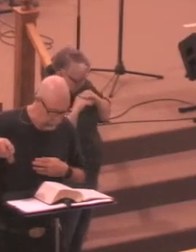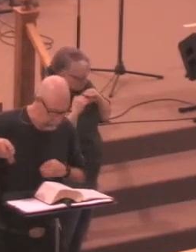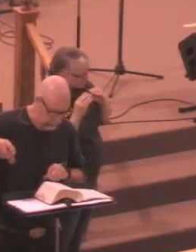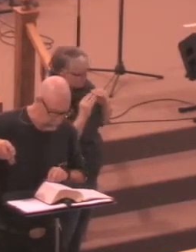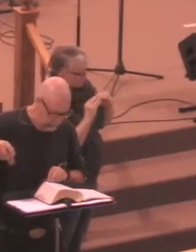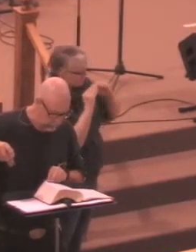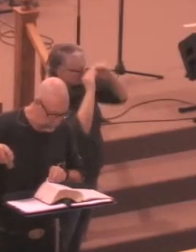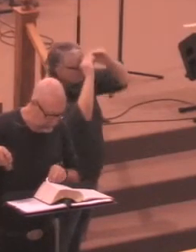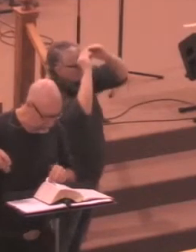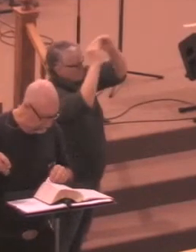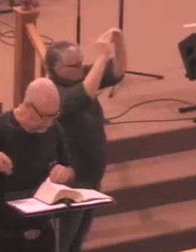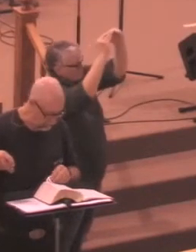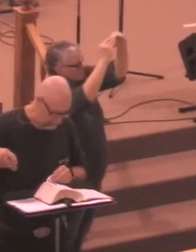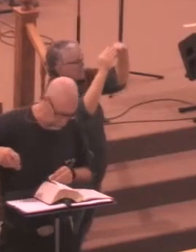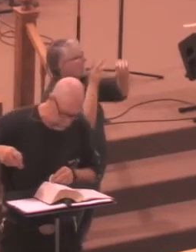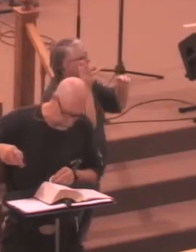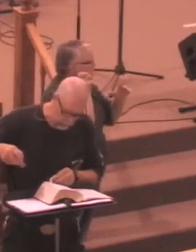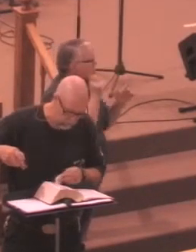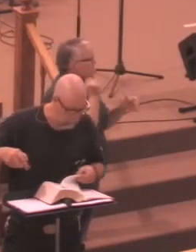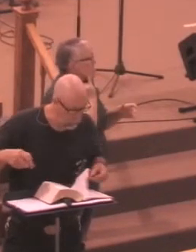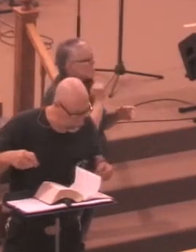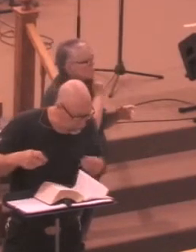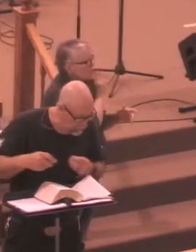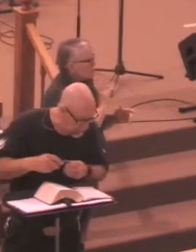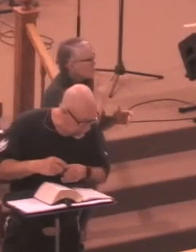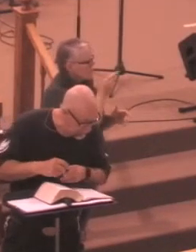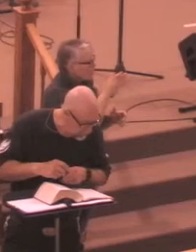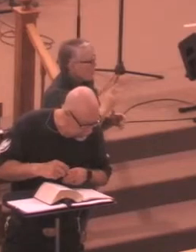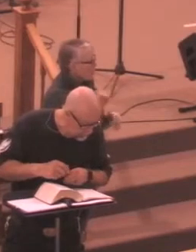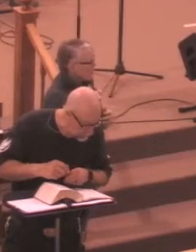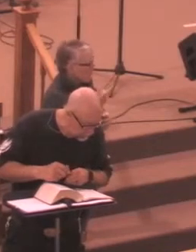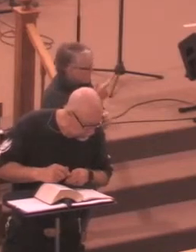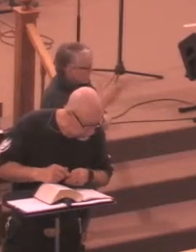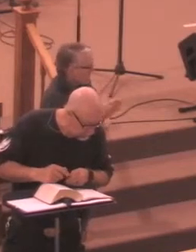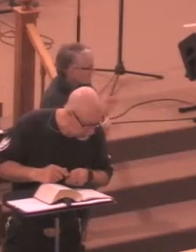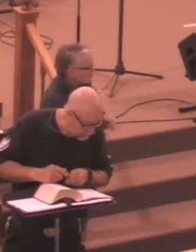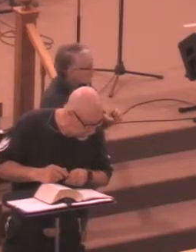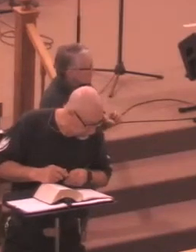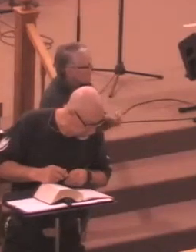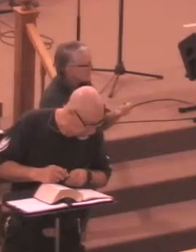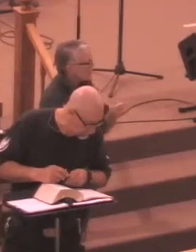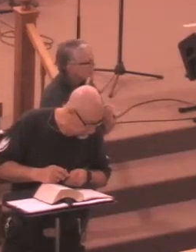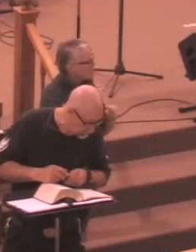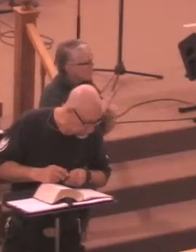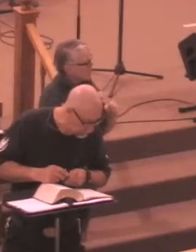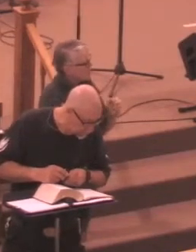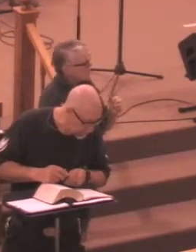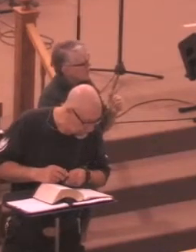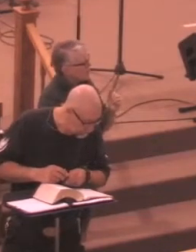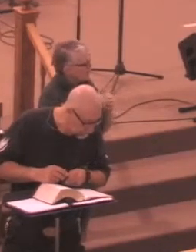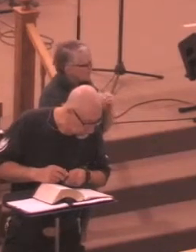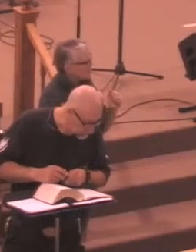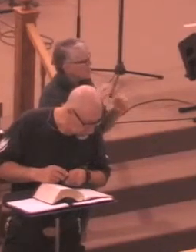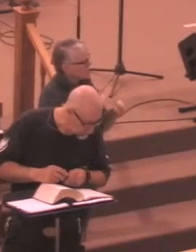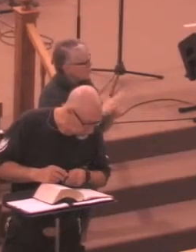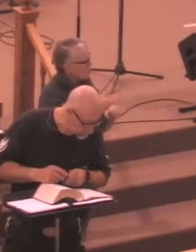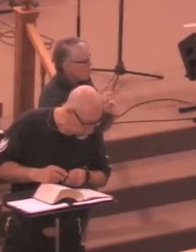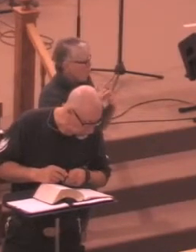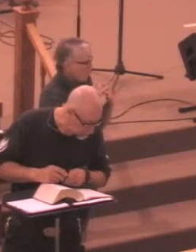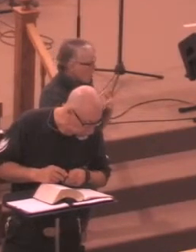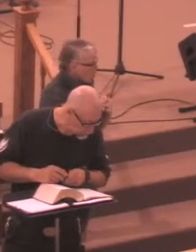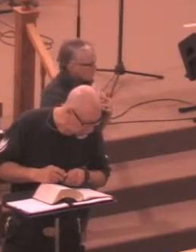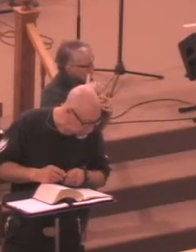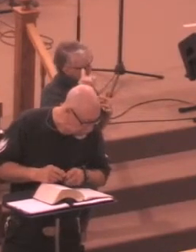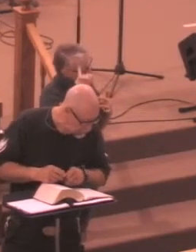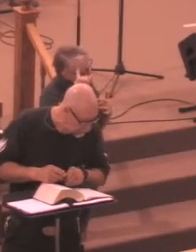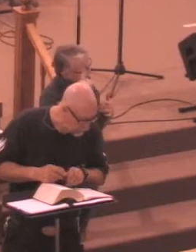hear, O Israel, the Lord is our God, the Lord is one, the only God. You shall love the Lord your God with all your heart and mind and with all your soul and with all